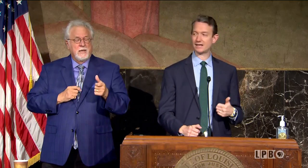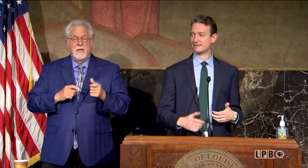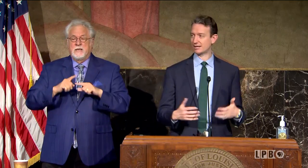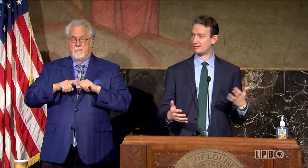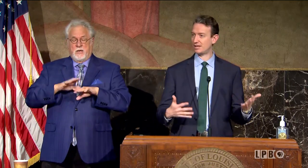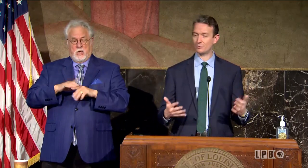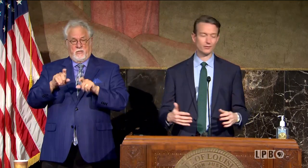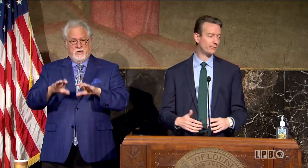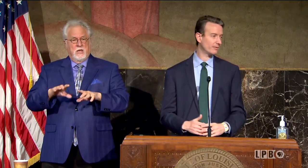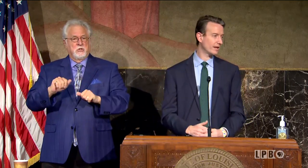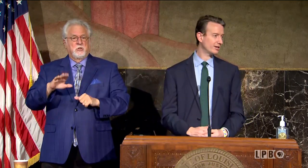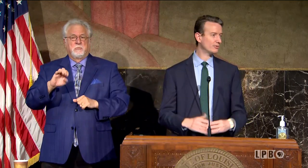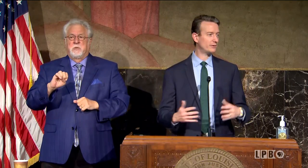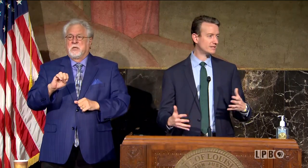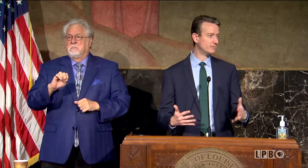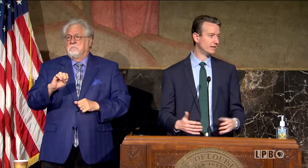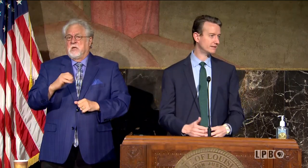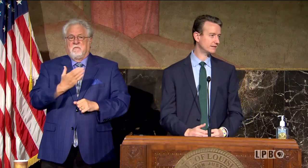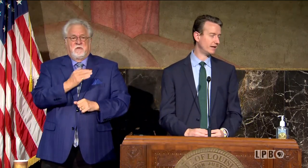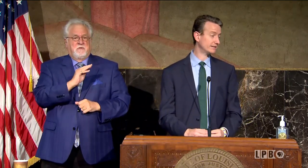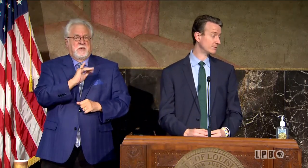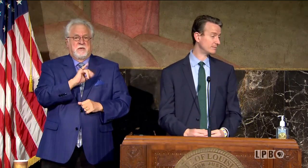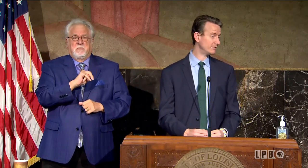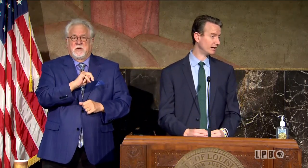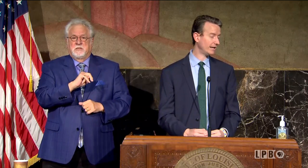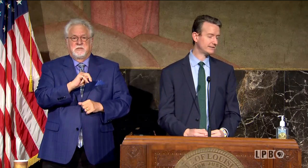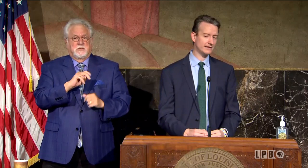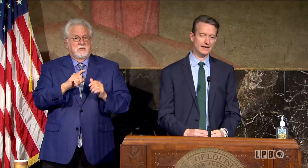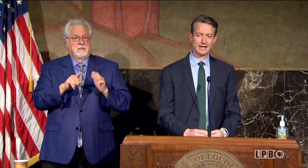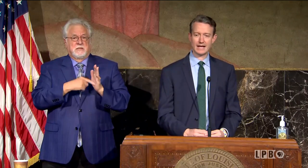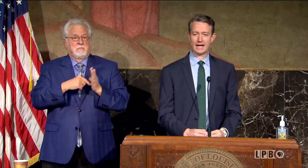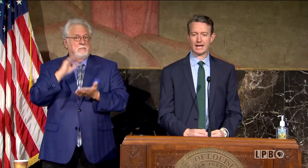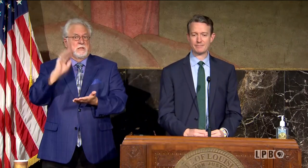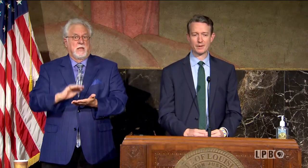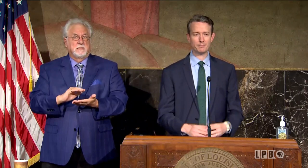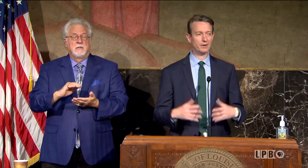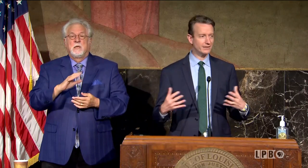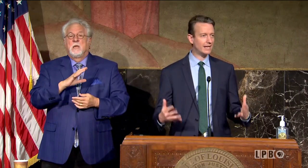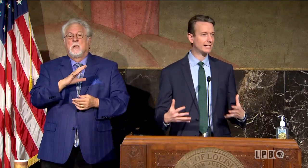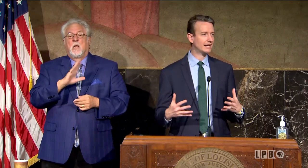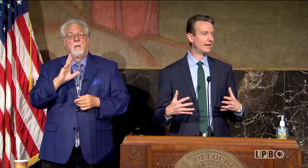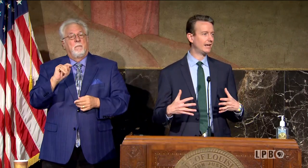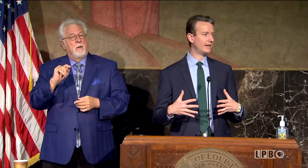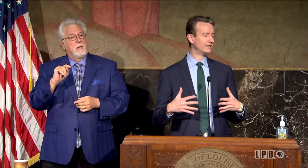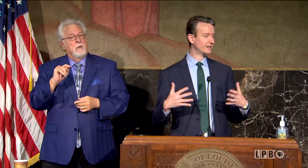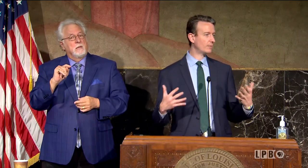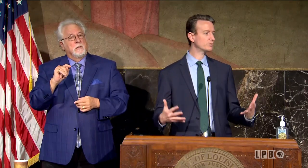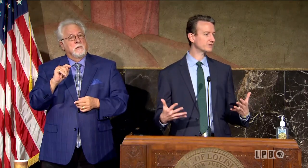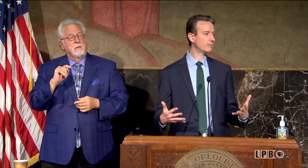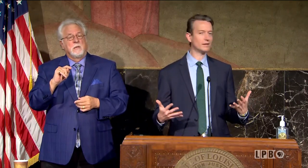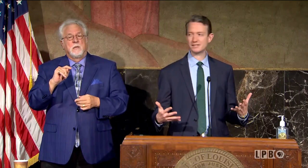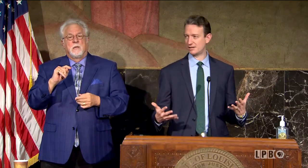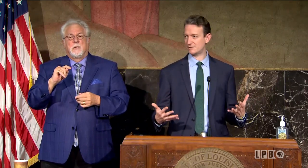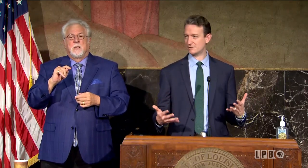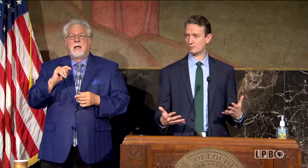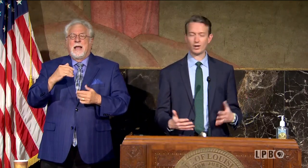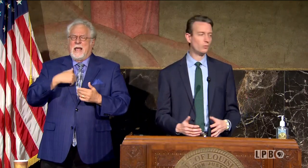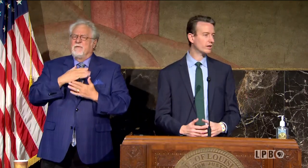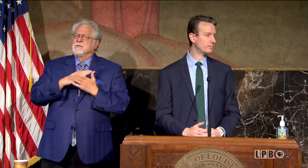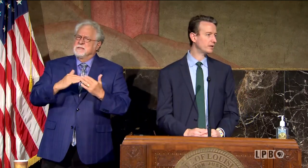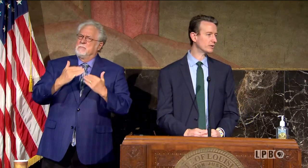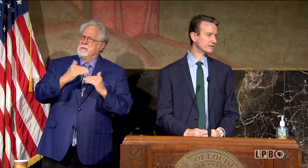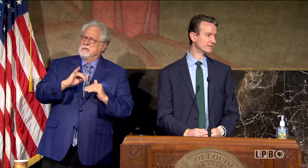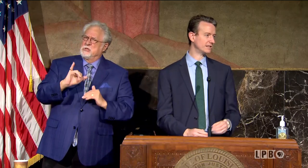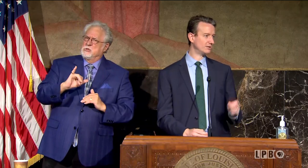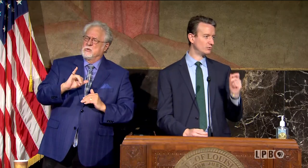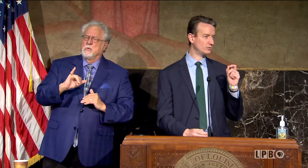Depending on the test, that can be anywhere from 15 minutes, sometimes even less. But that it comes with some limitations as well.